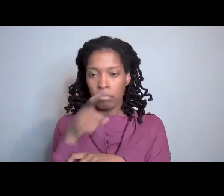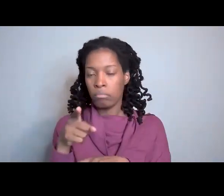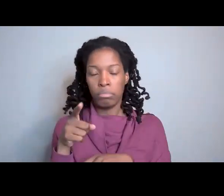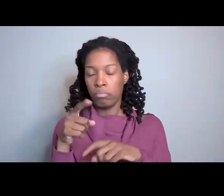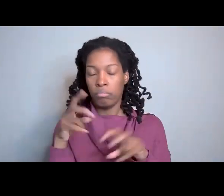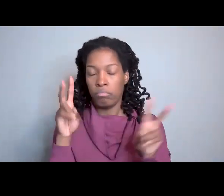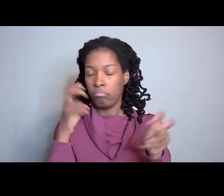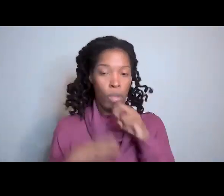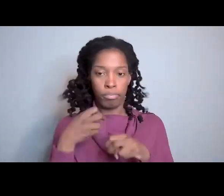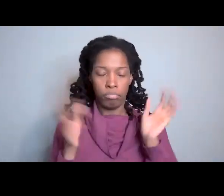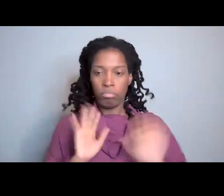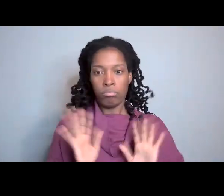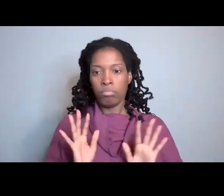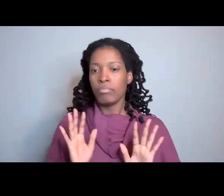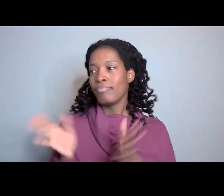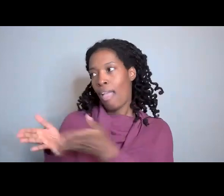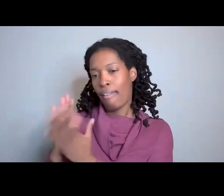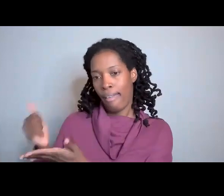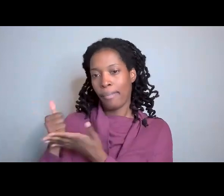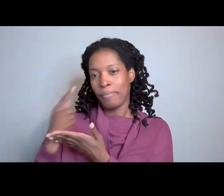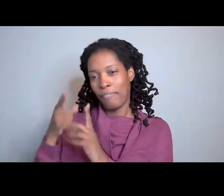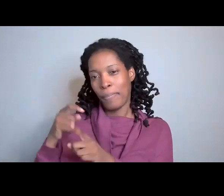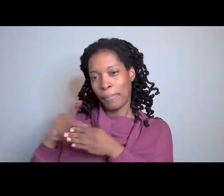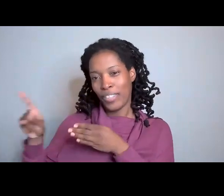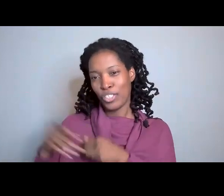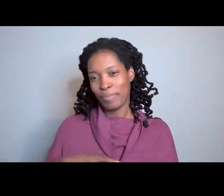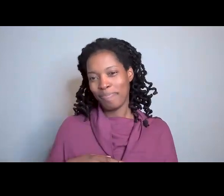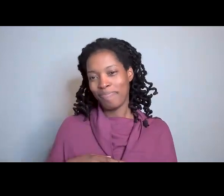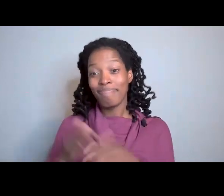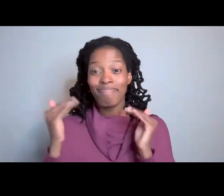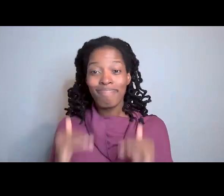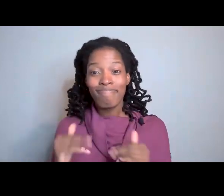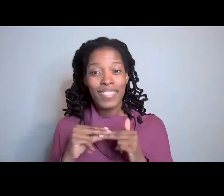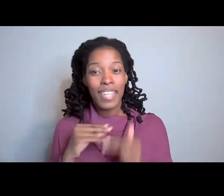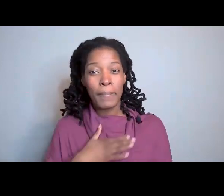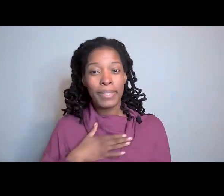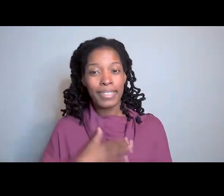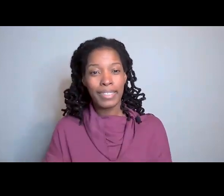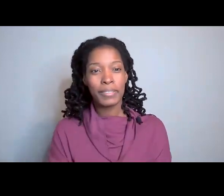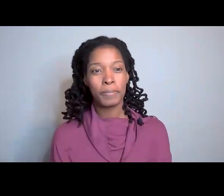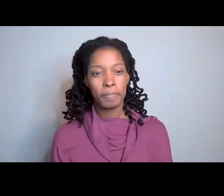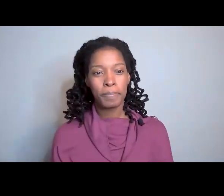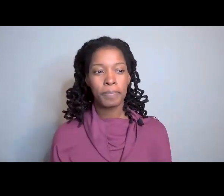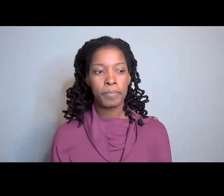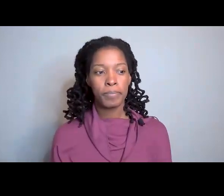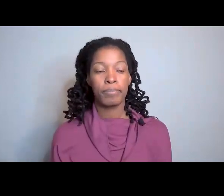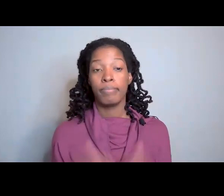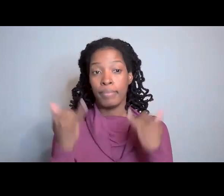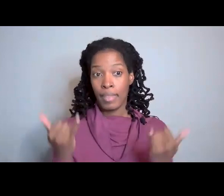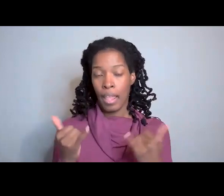a professional. Next slide, please. We're going to talk about tagging